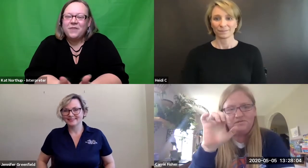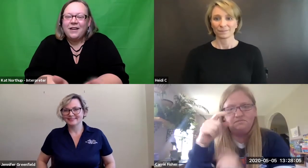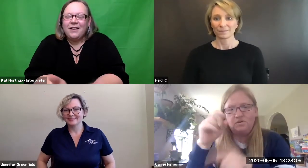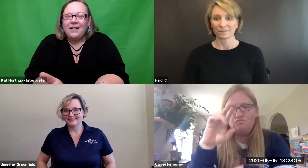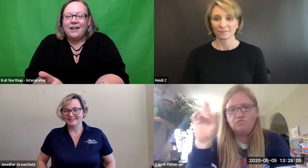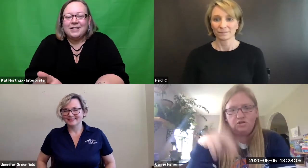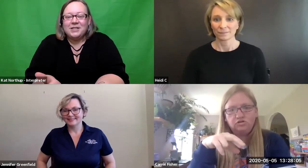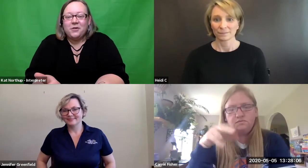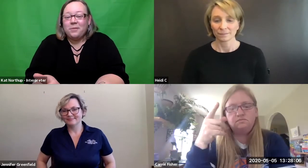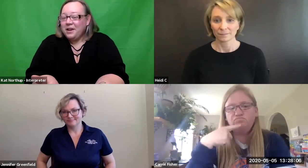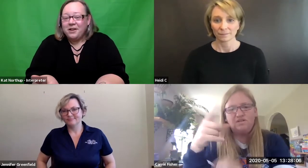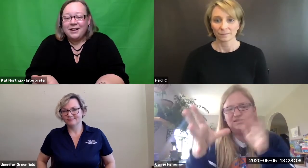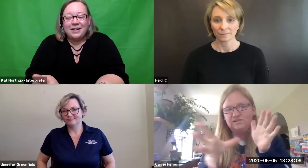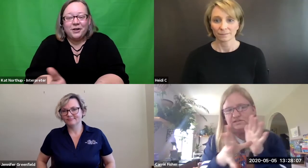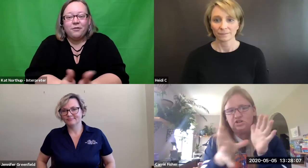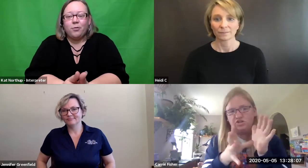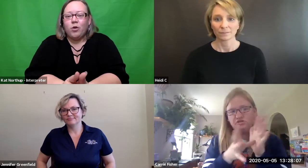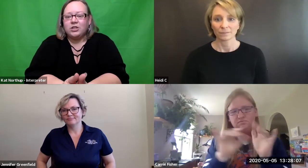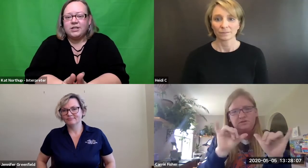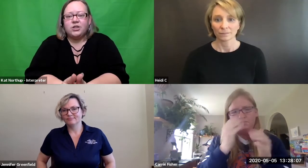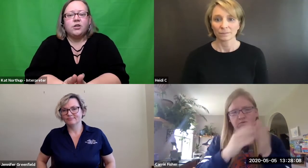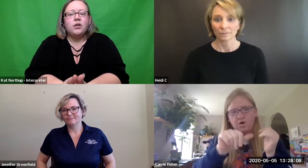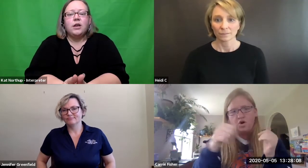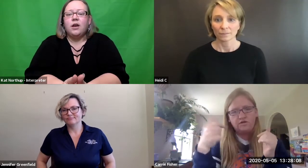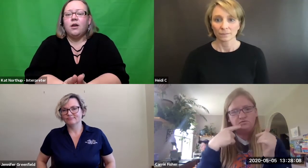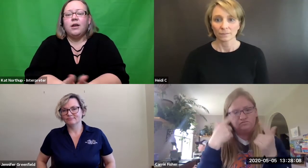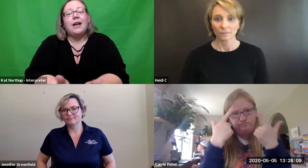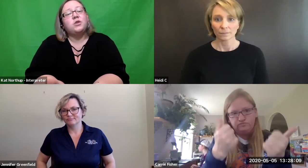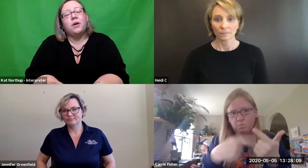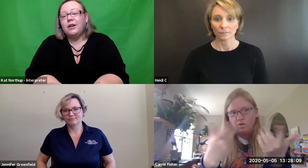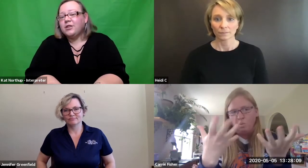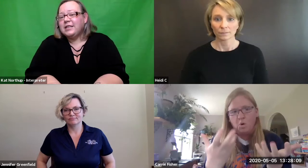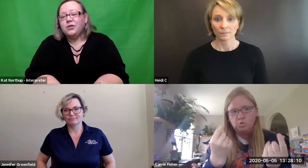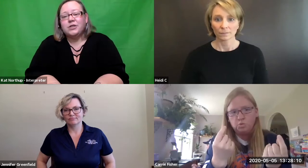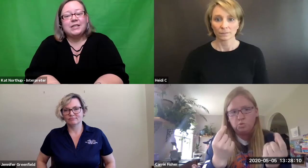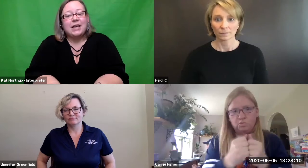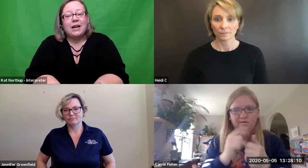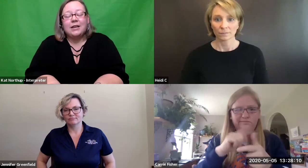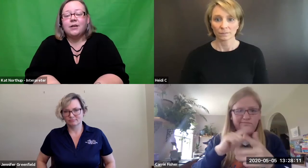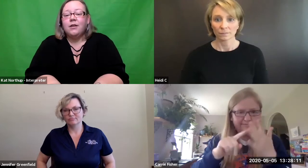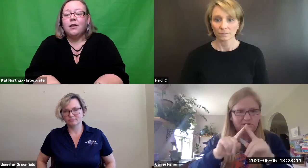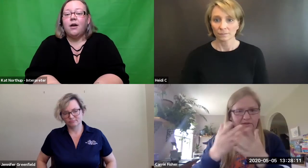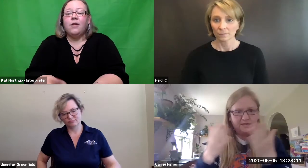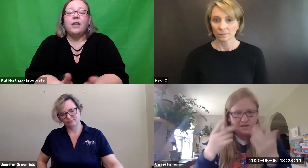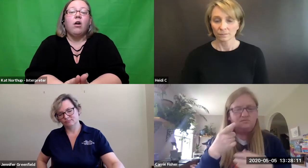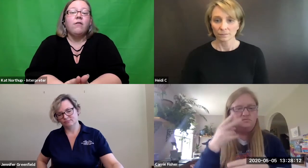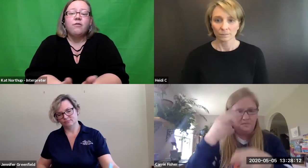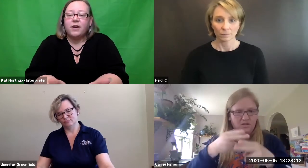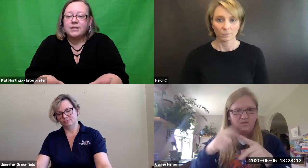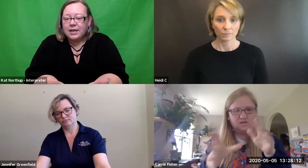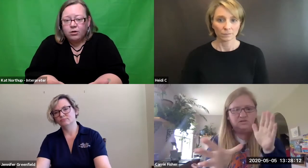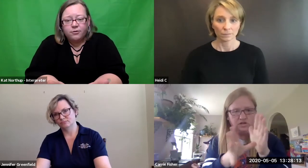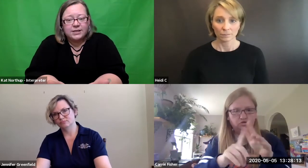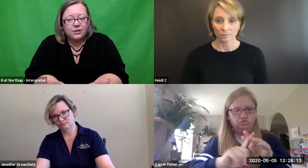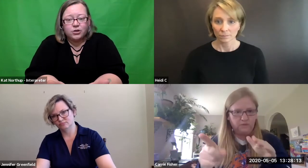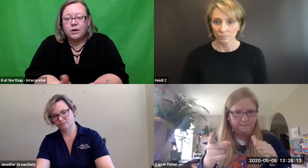Hello. So I'm Carrie here from Rochester. In actuality, our seniors decided that all of the